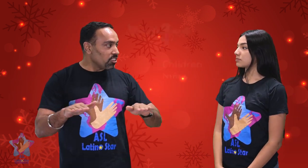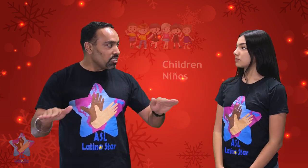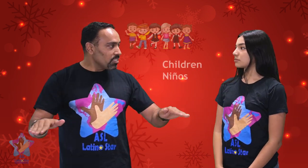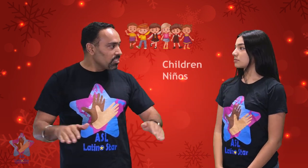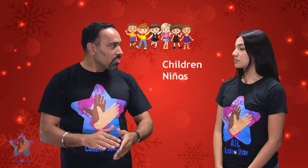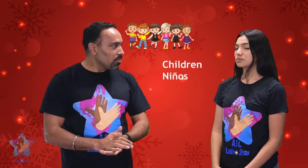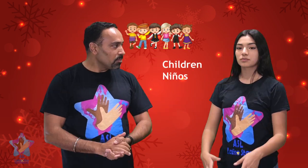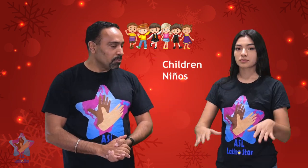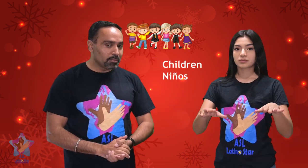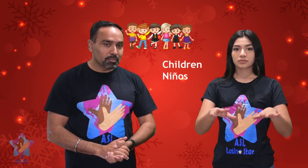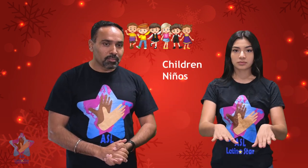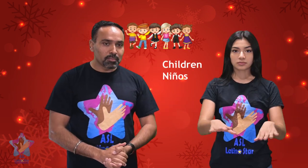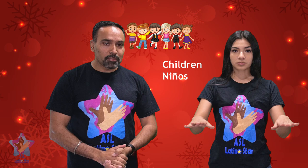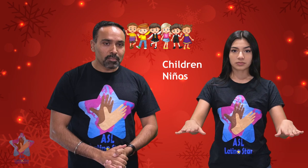Children's. Niños.